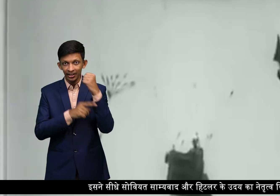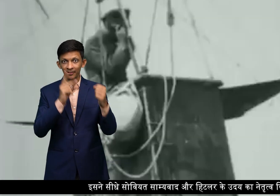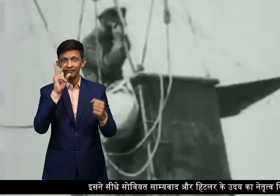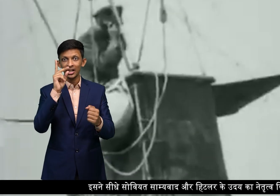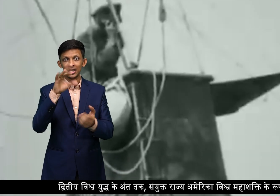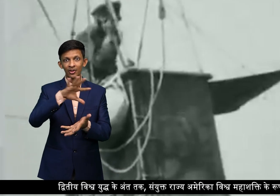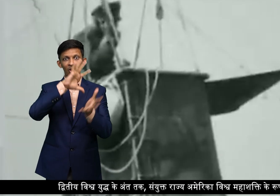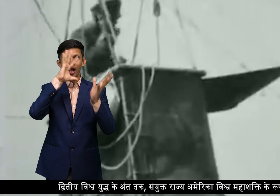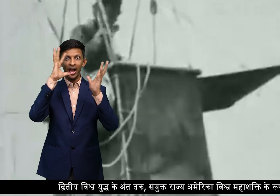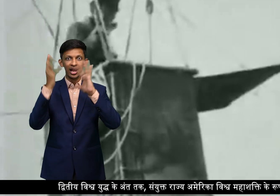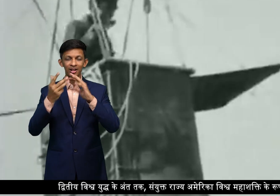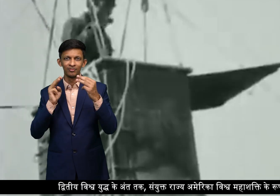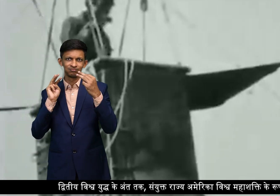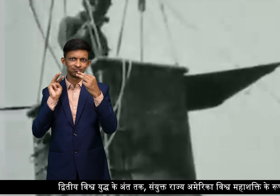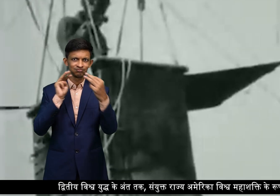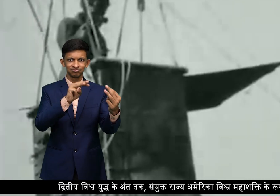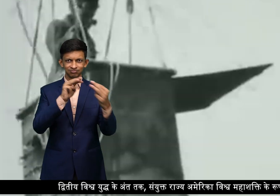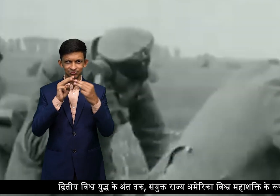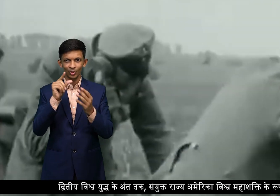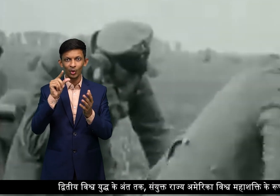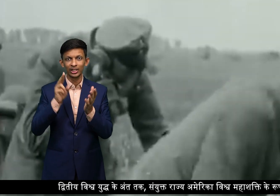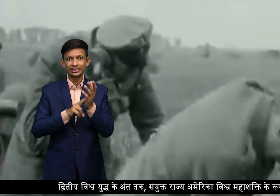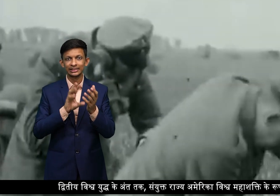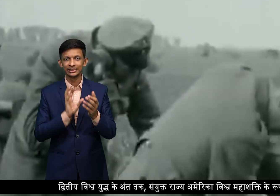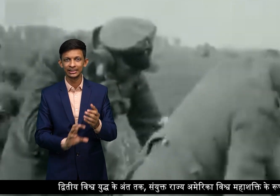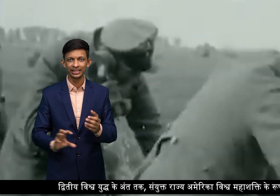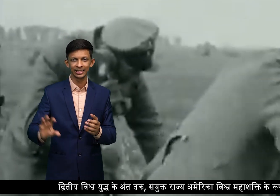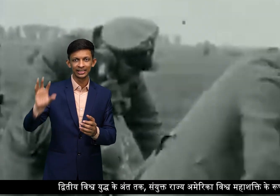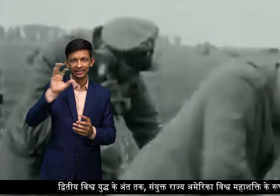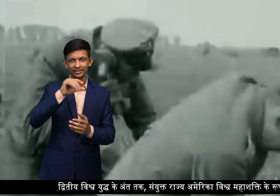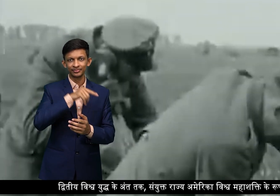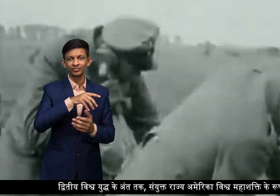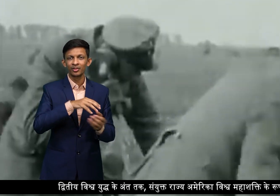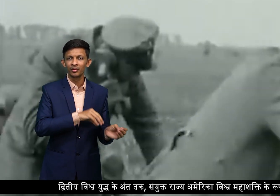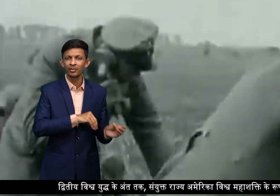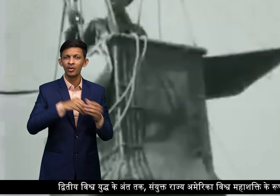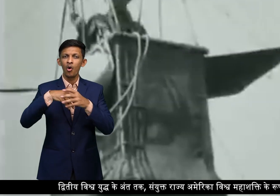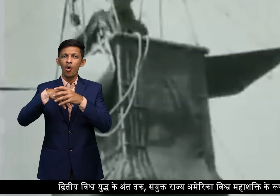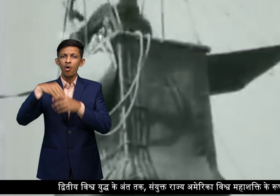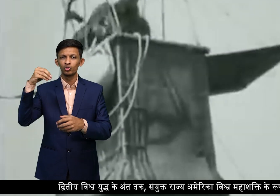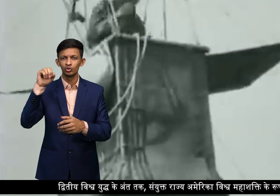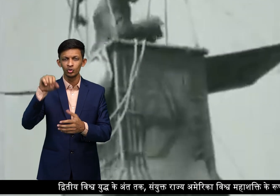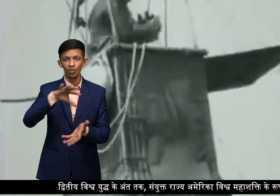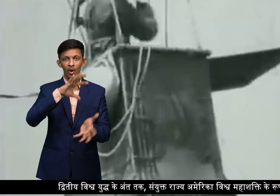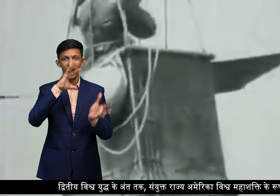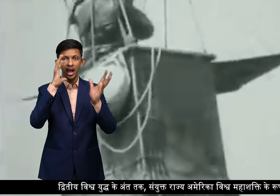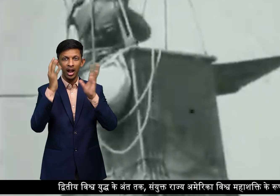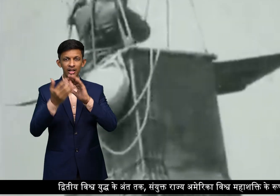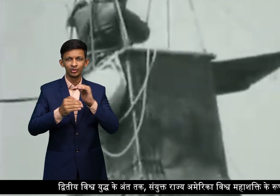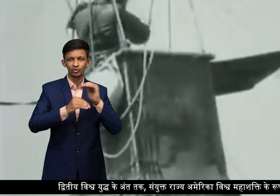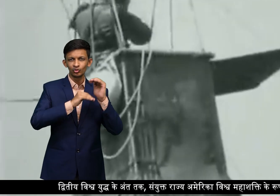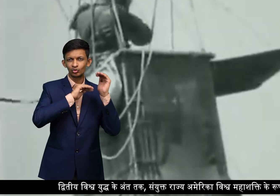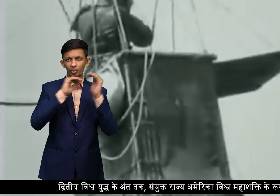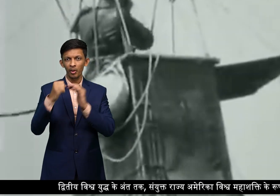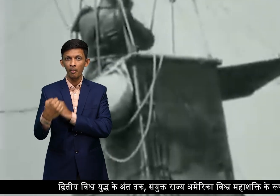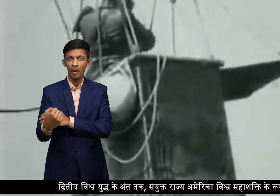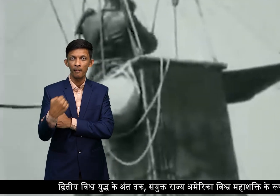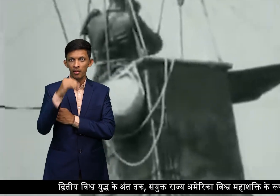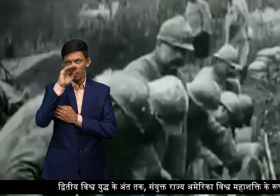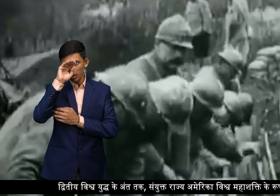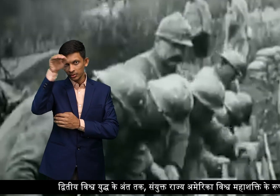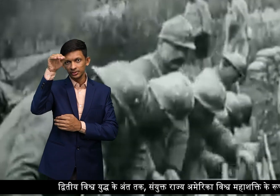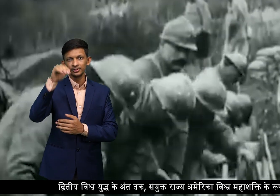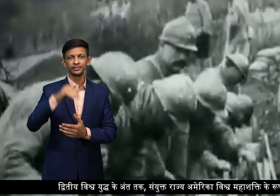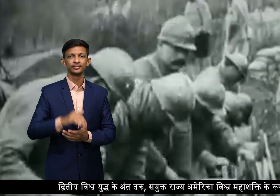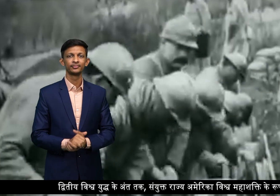of the Second World War, the United States emerged as the world superpower.